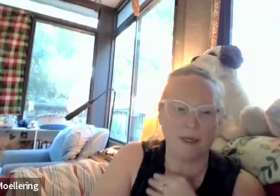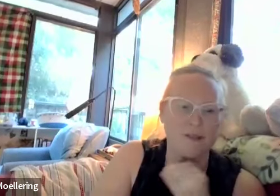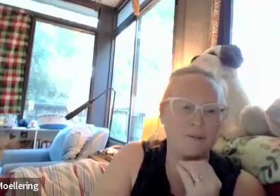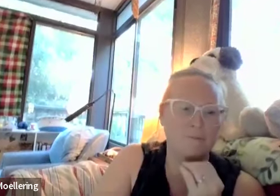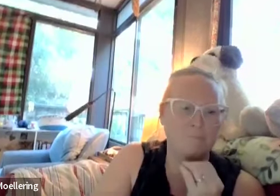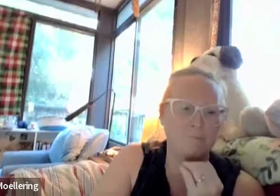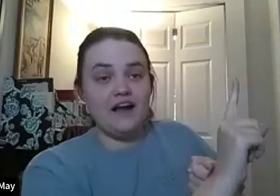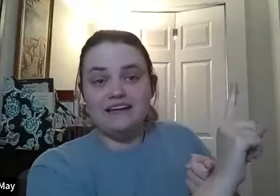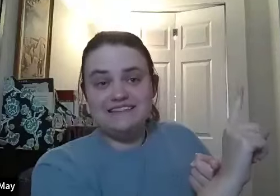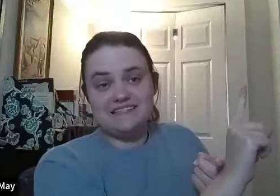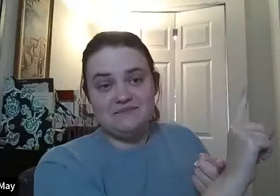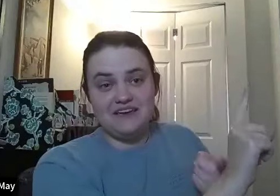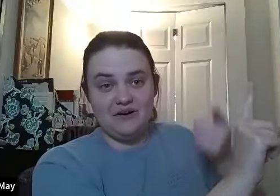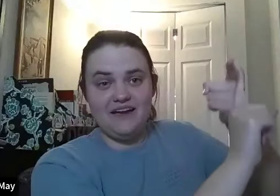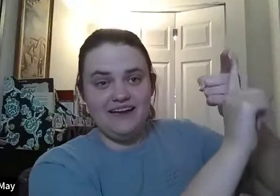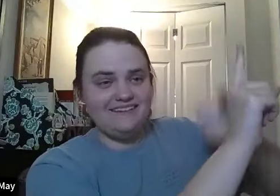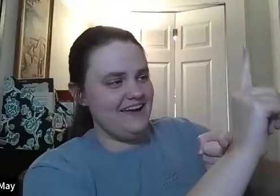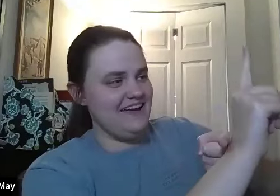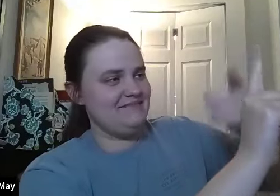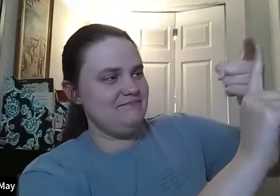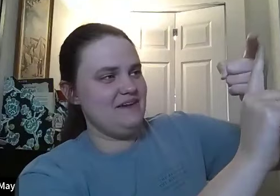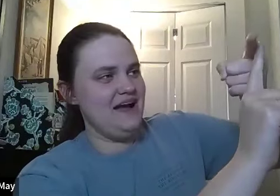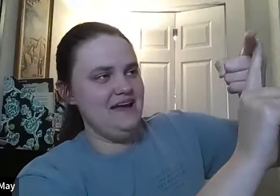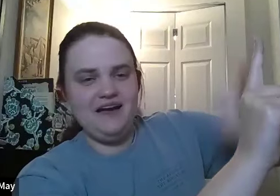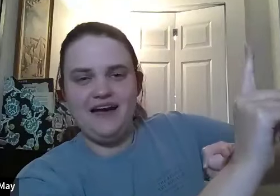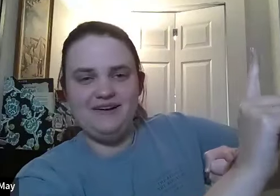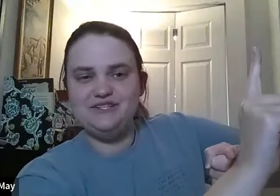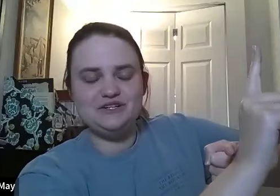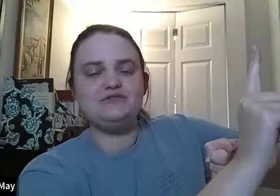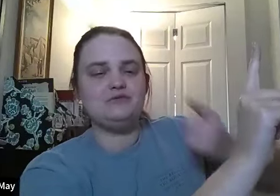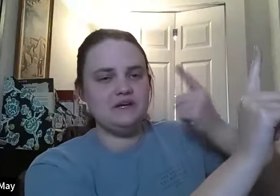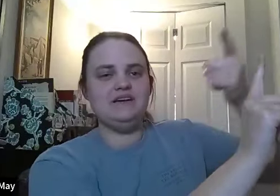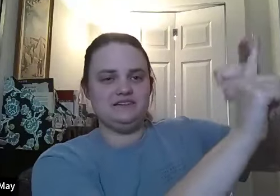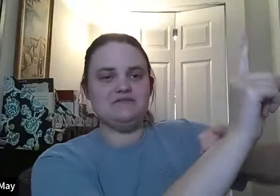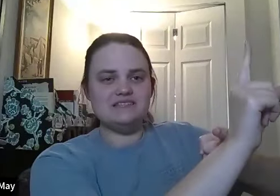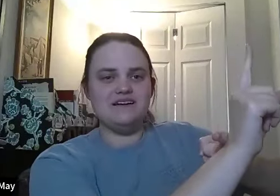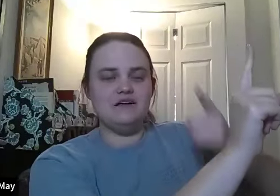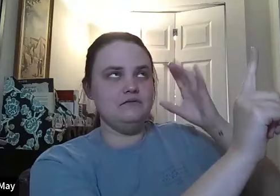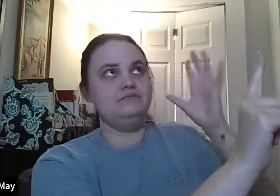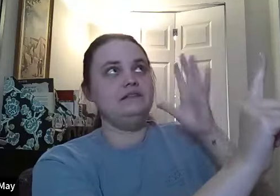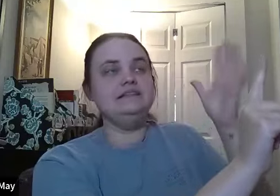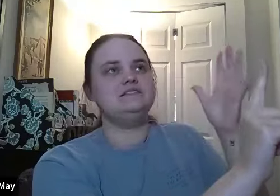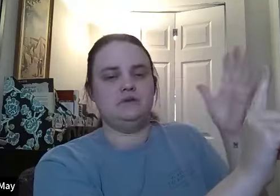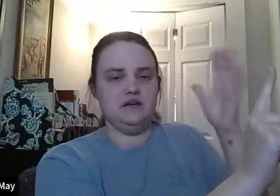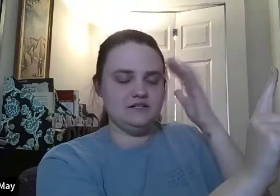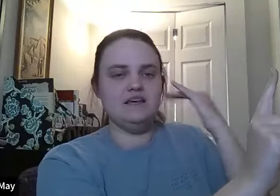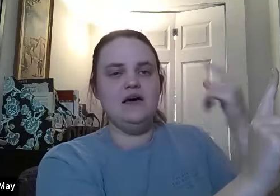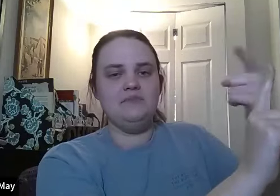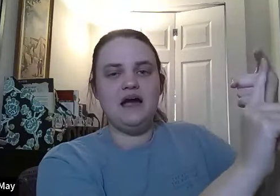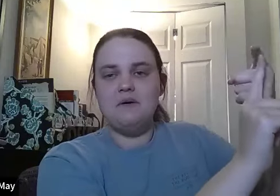nightmares. Look, I did the same thing. Okay. Like I took 3 years of this, of at least 3 years. But I remember